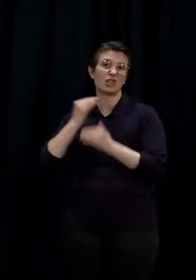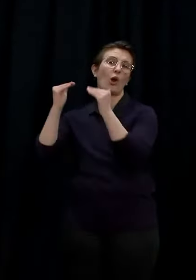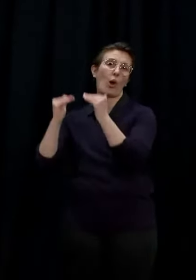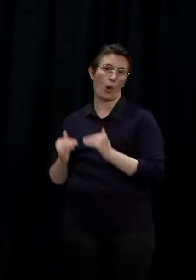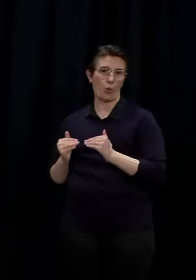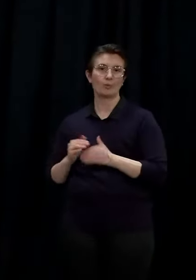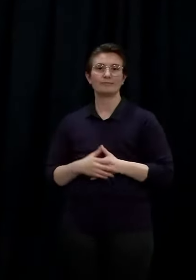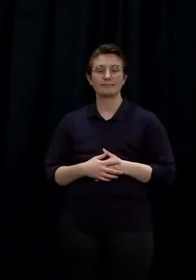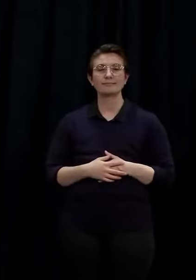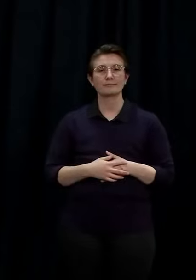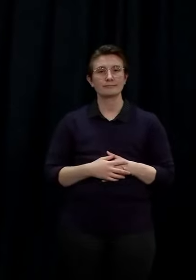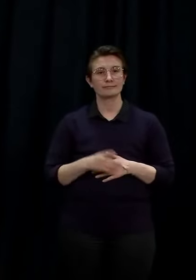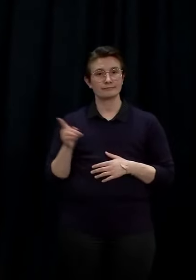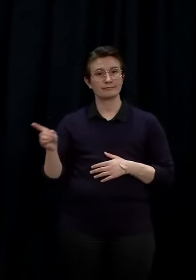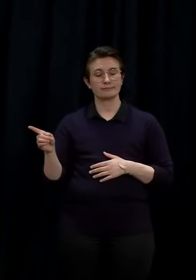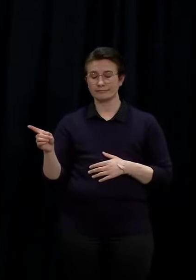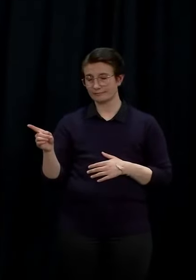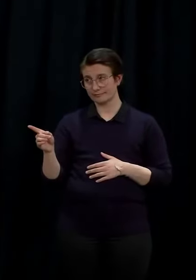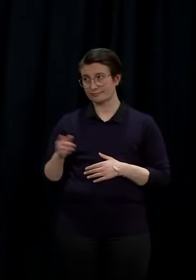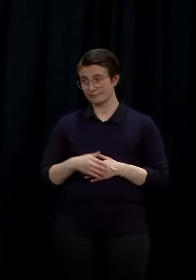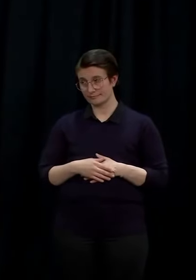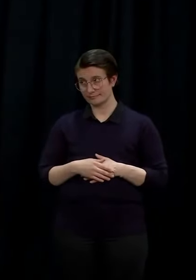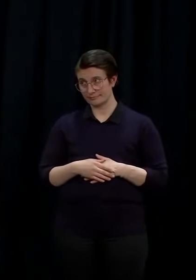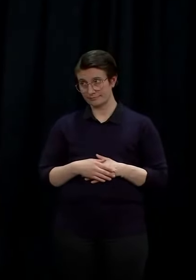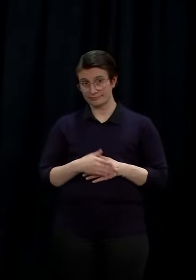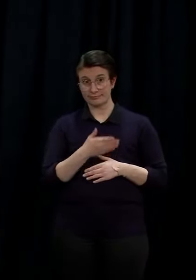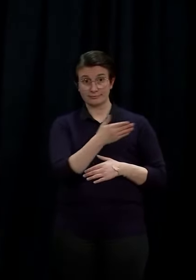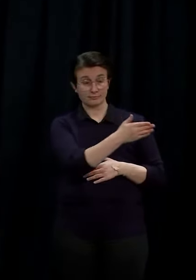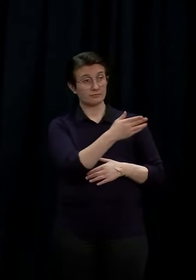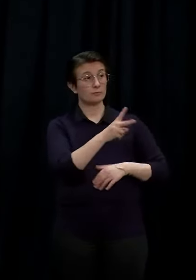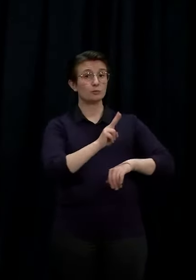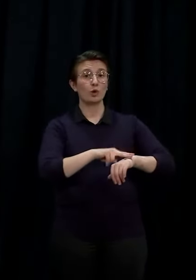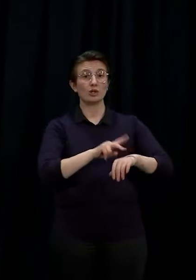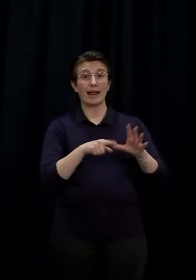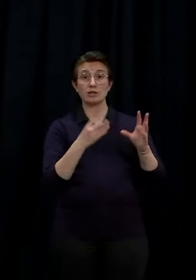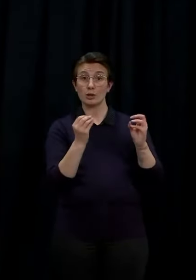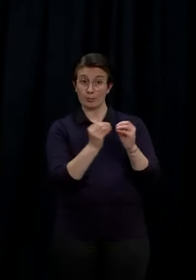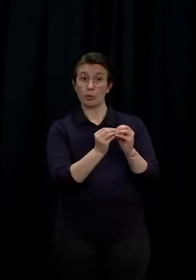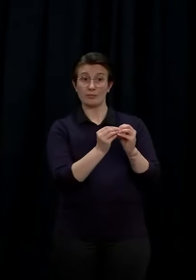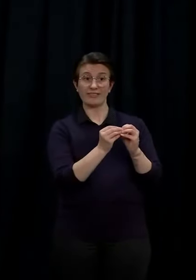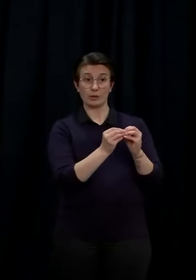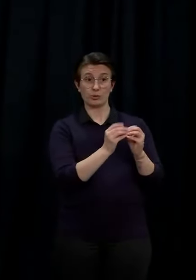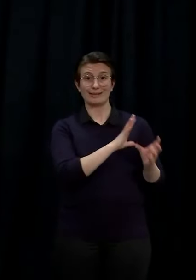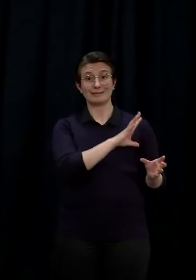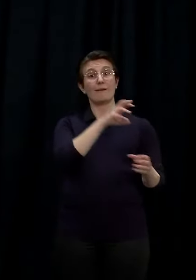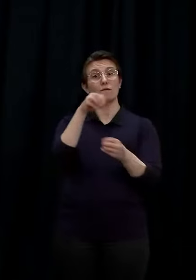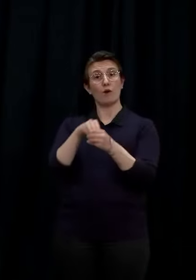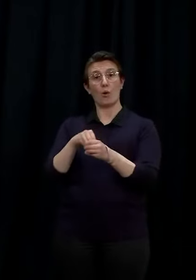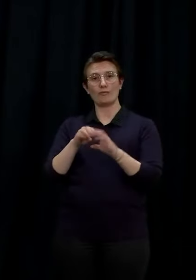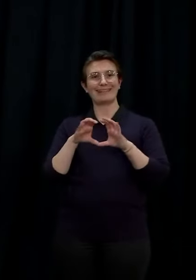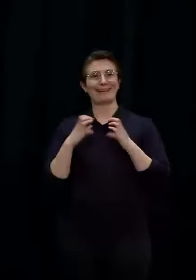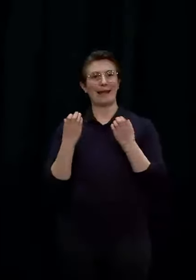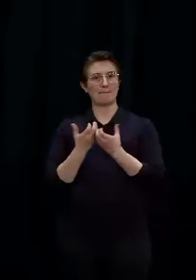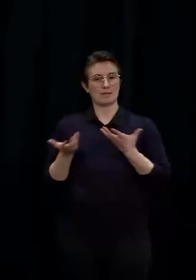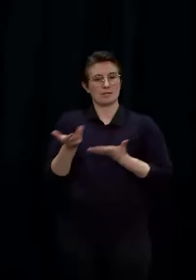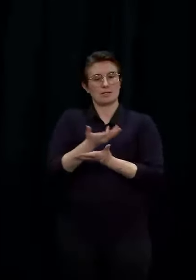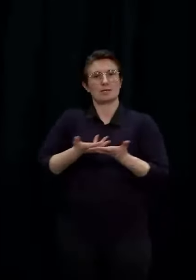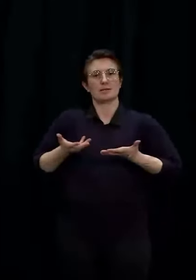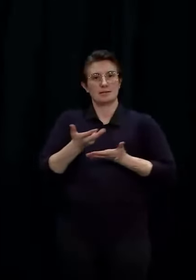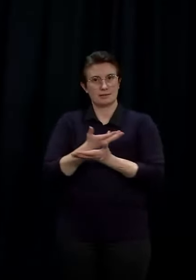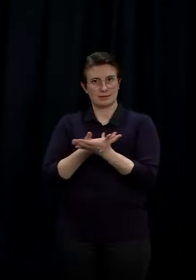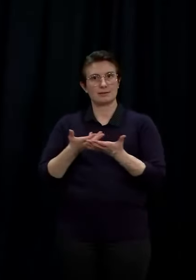Dr. Bloomfield, because he presents to us directly and he stays for the conversation. And we really grappled with today what